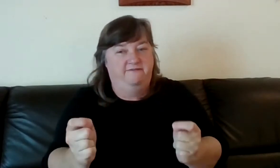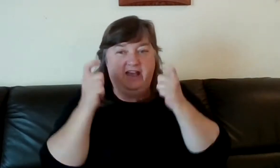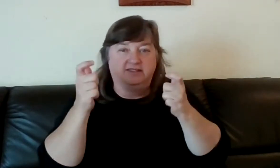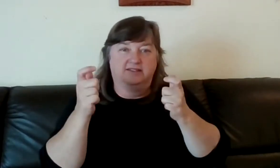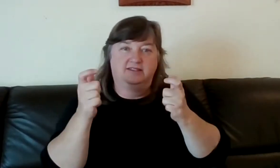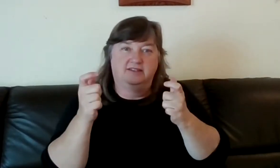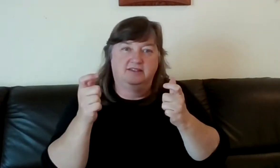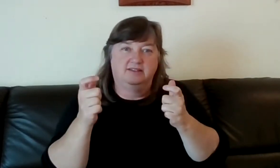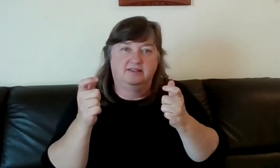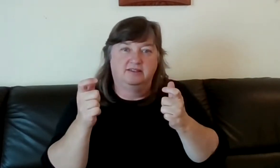fast.